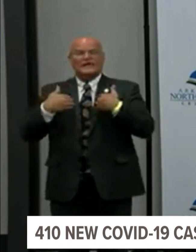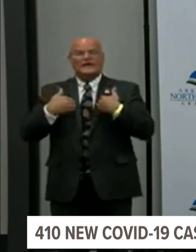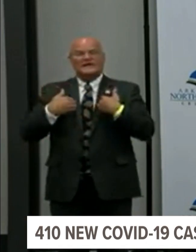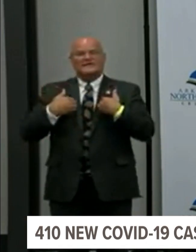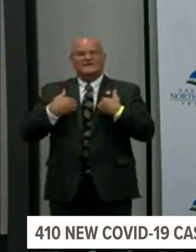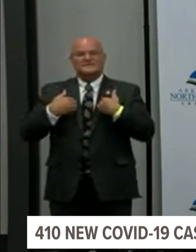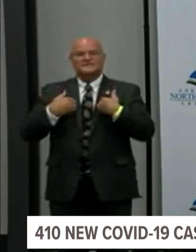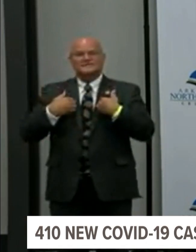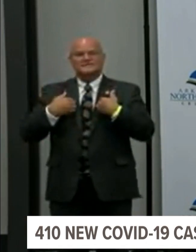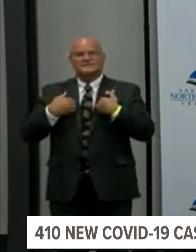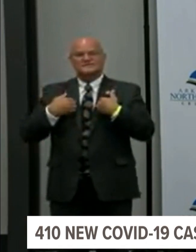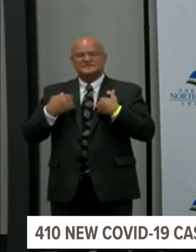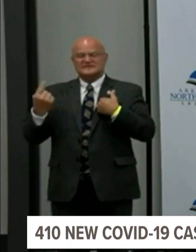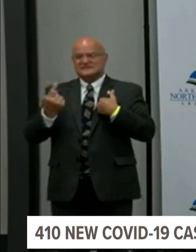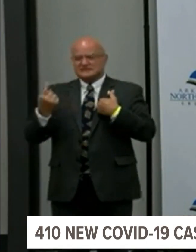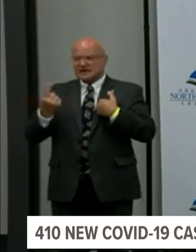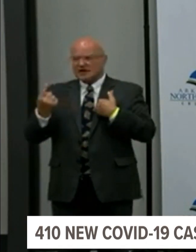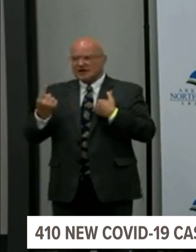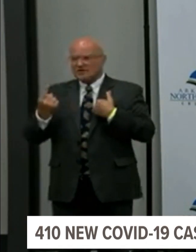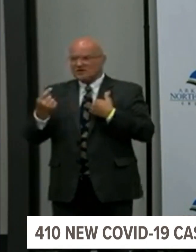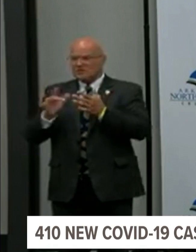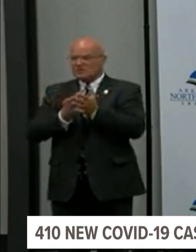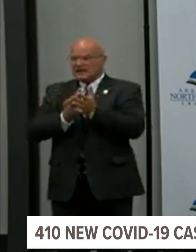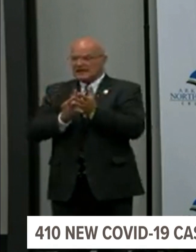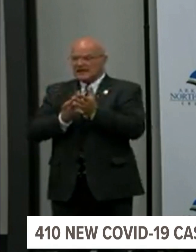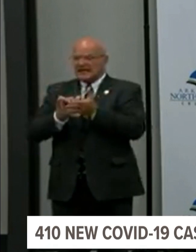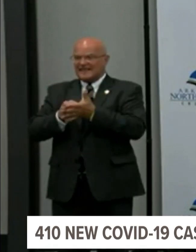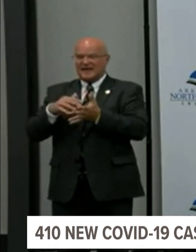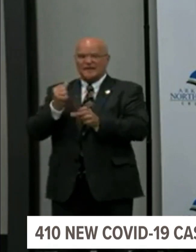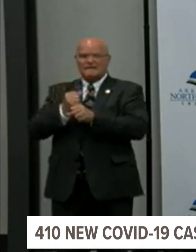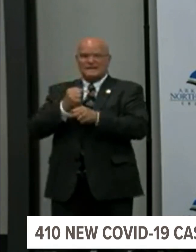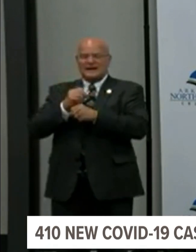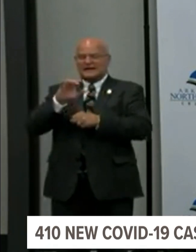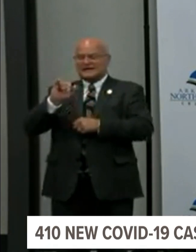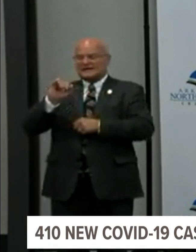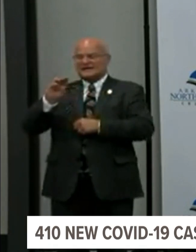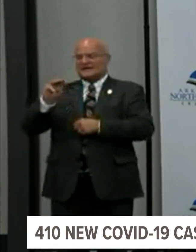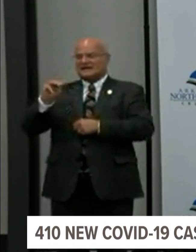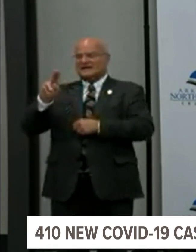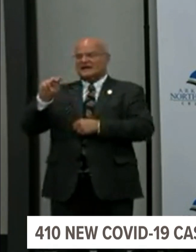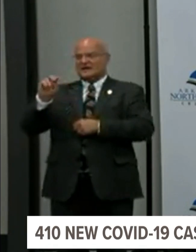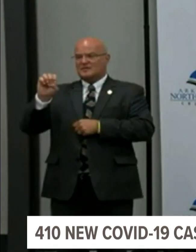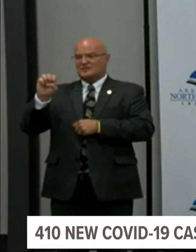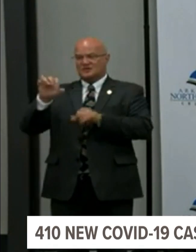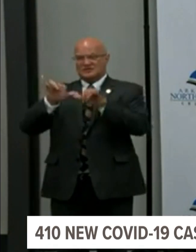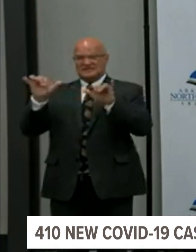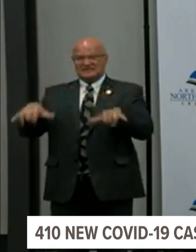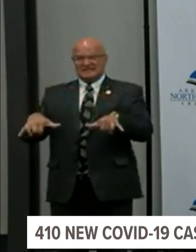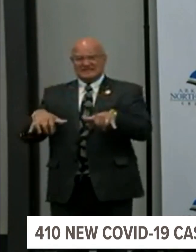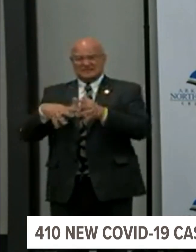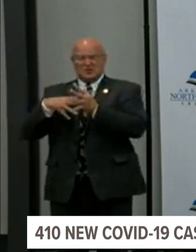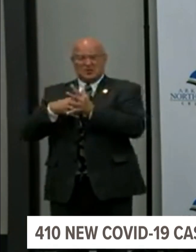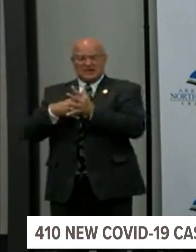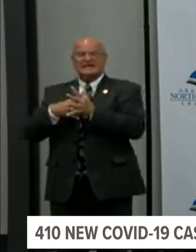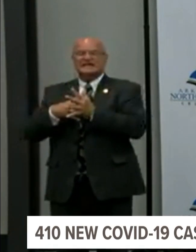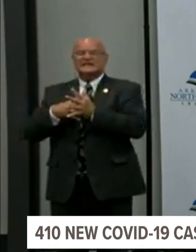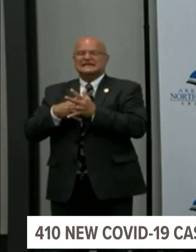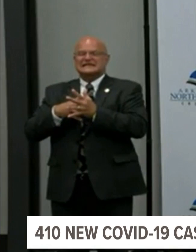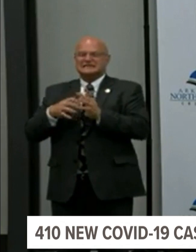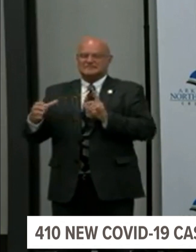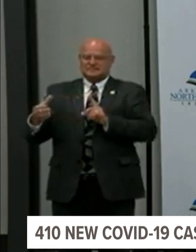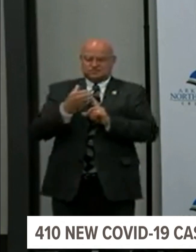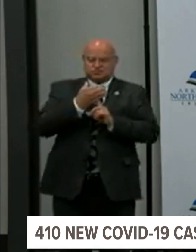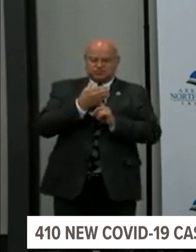have a condition or they take medication that weakens their immune system, they need to be isolated for 20 days.